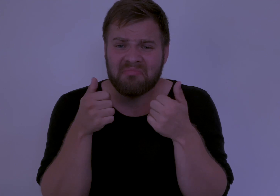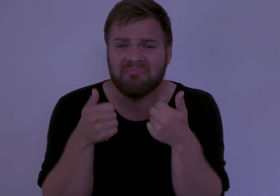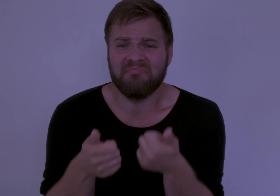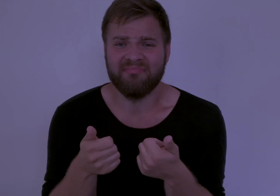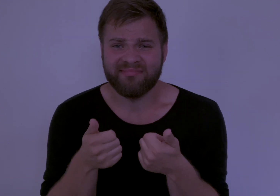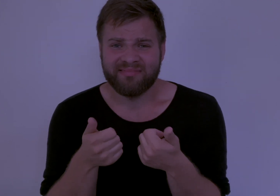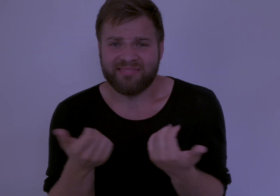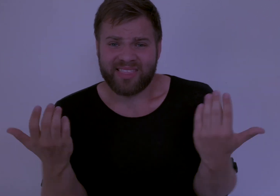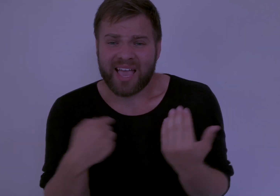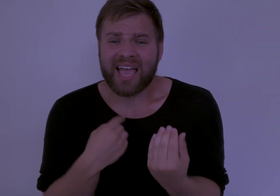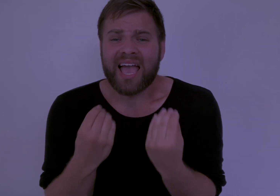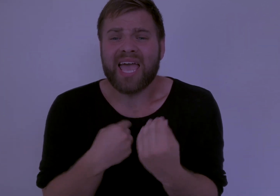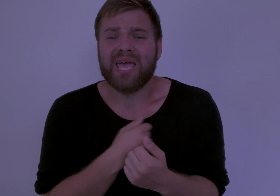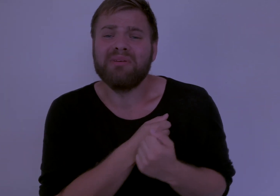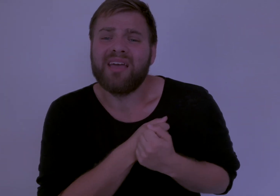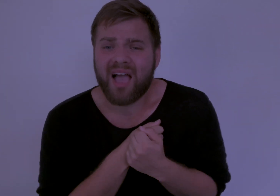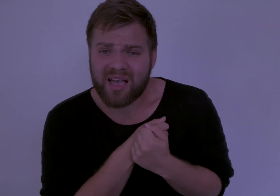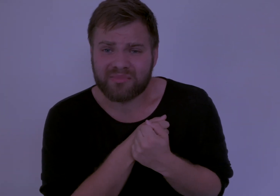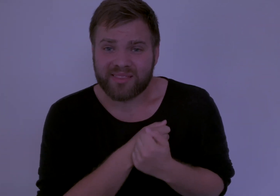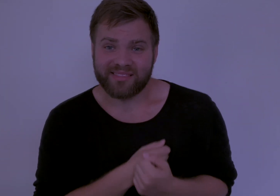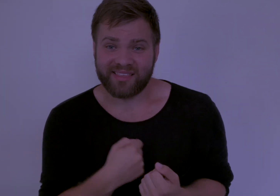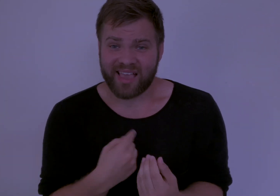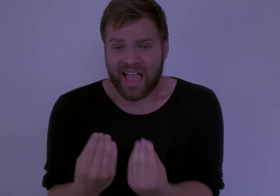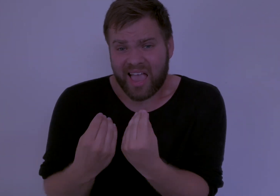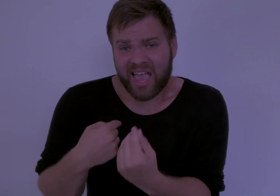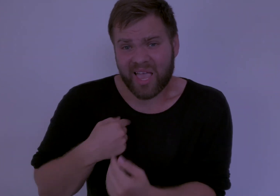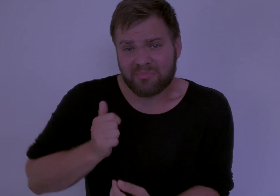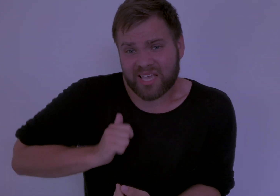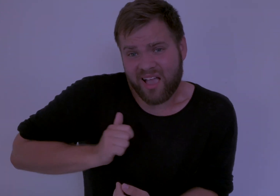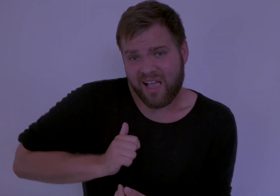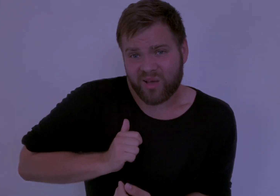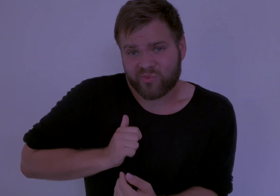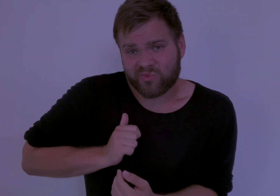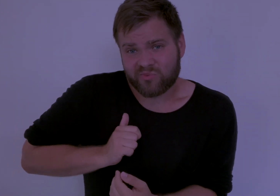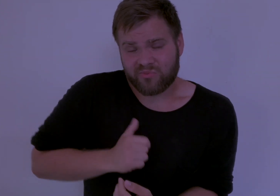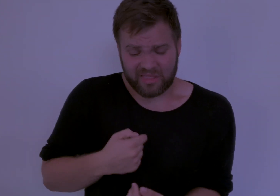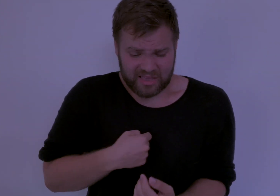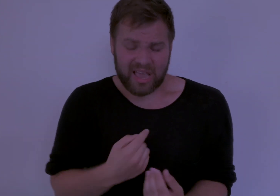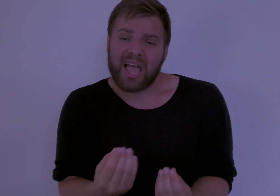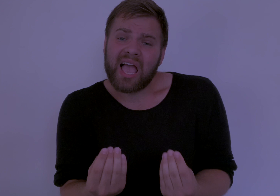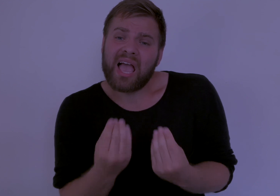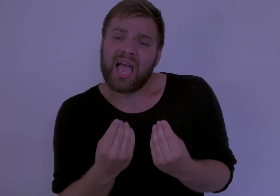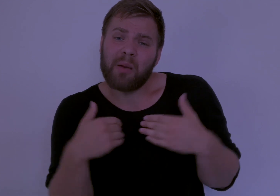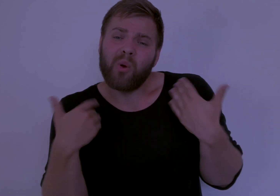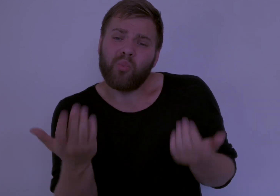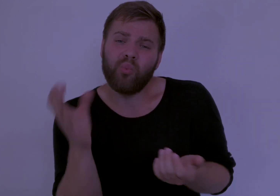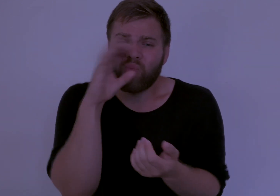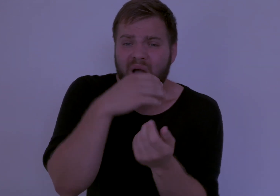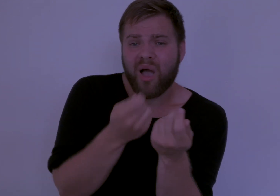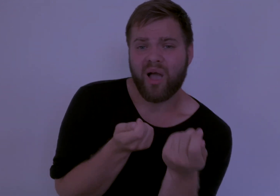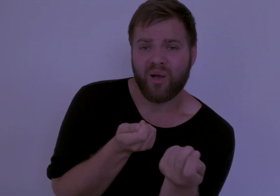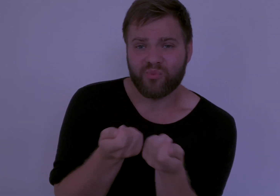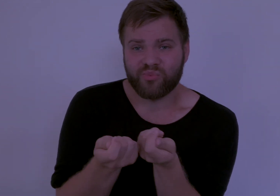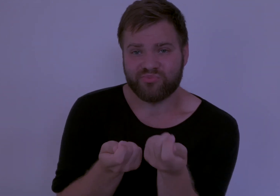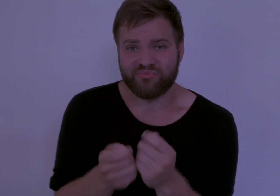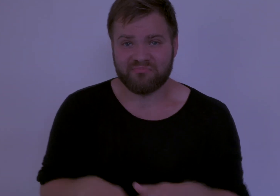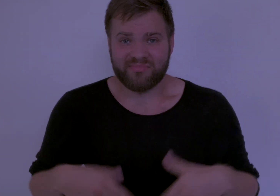that. She taught me love, she taught me patience, how she handles pain.